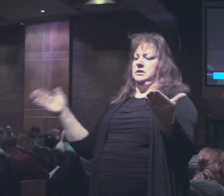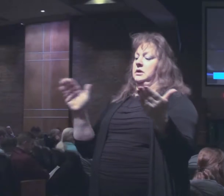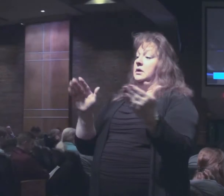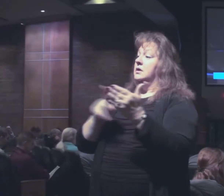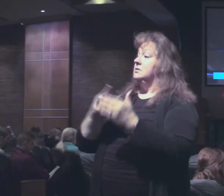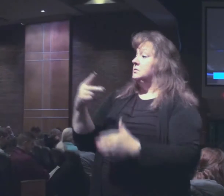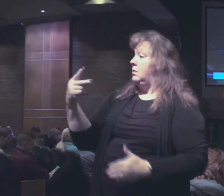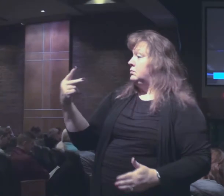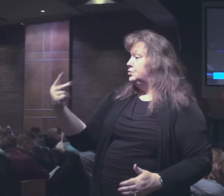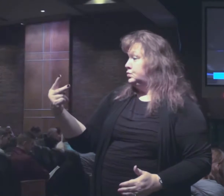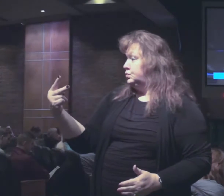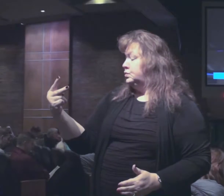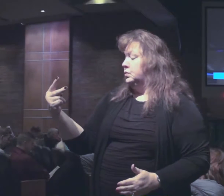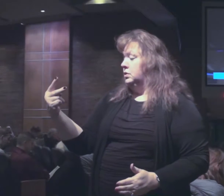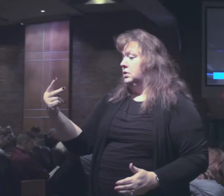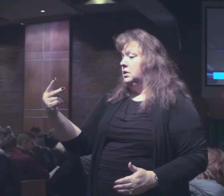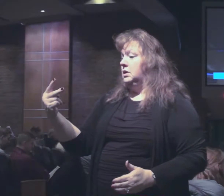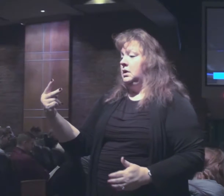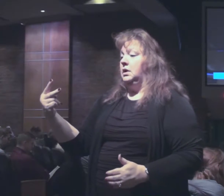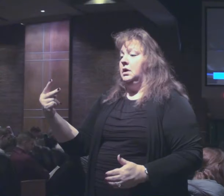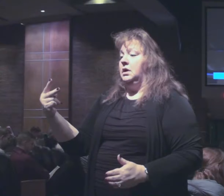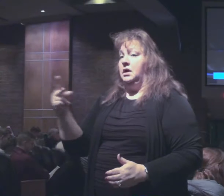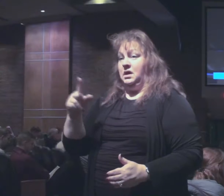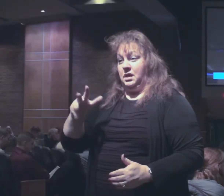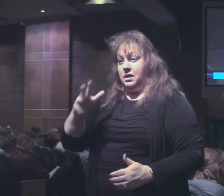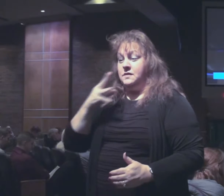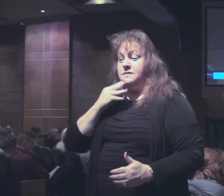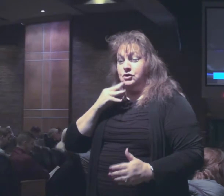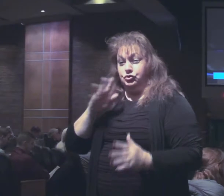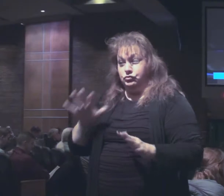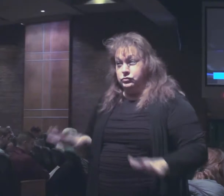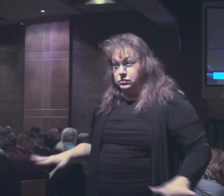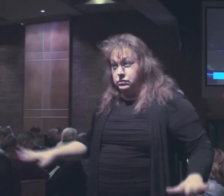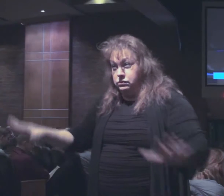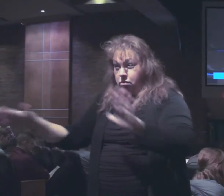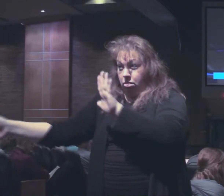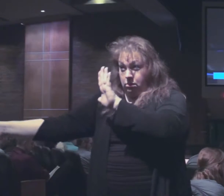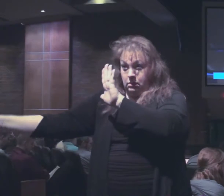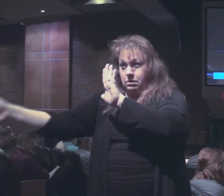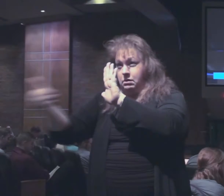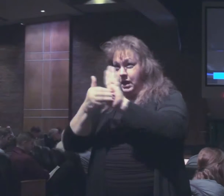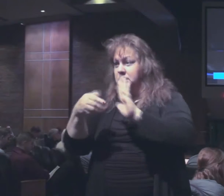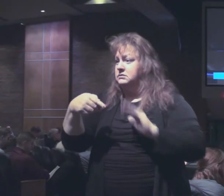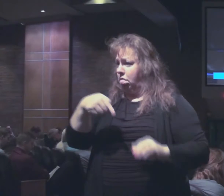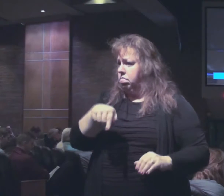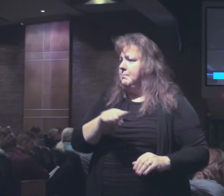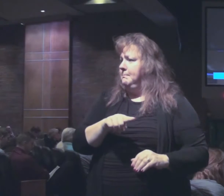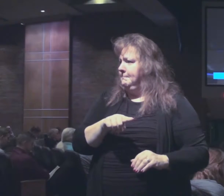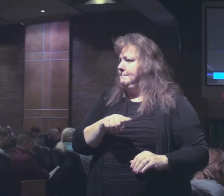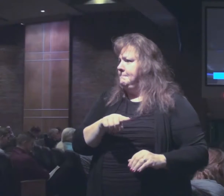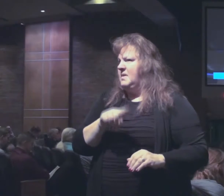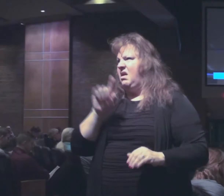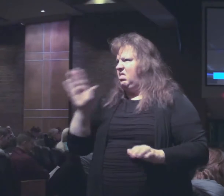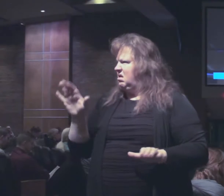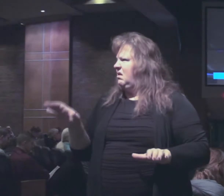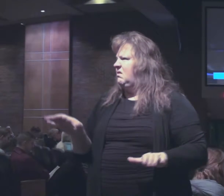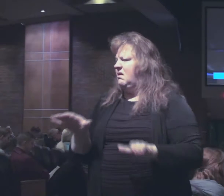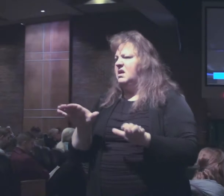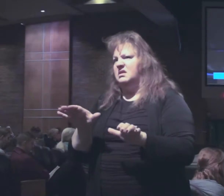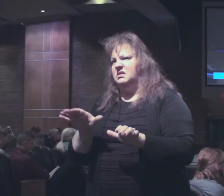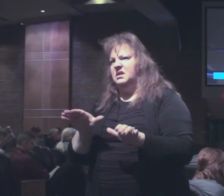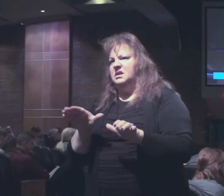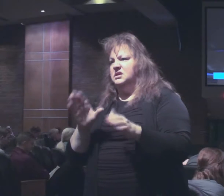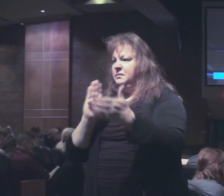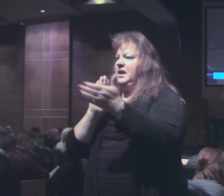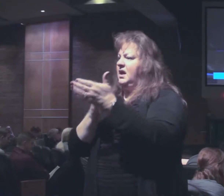Psalm 2, the unity of the nations and their activity in